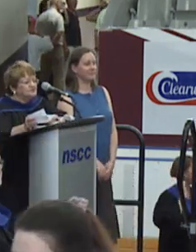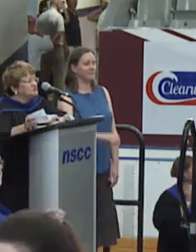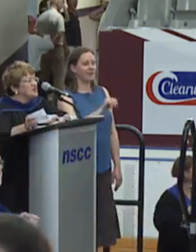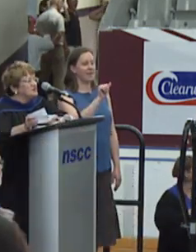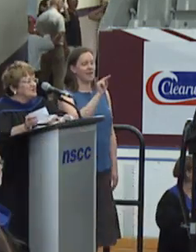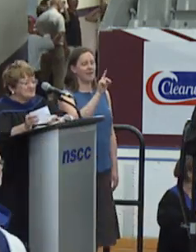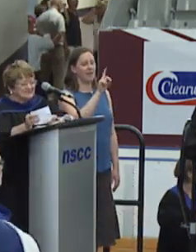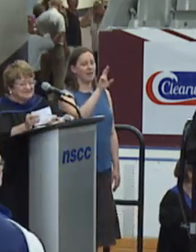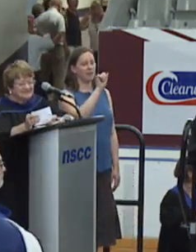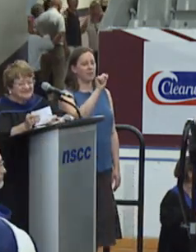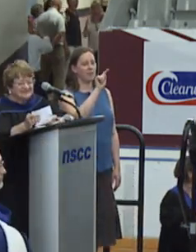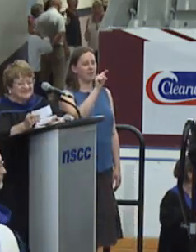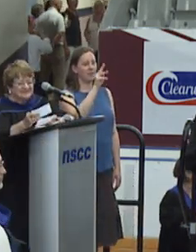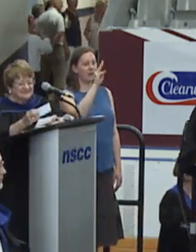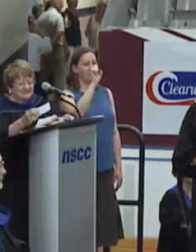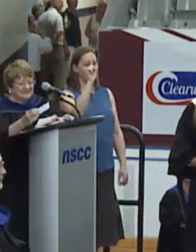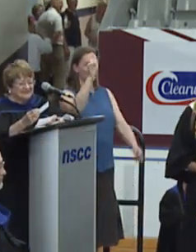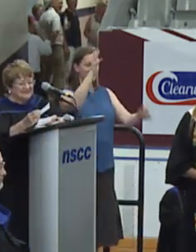Andrea Thomas.